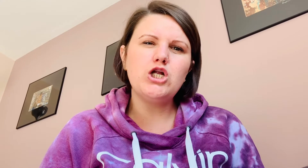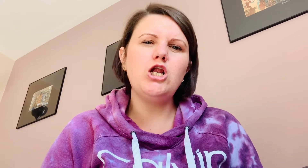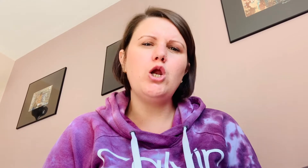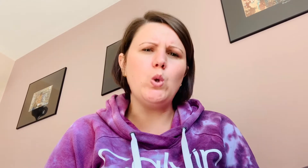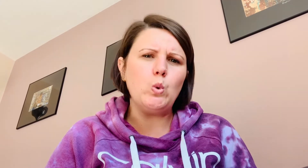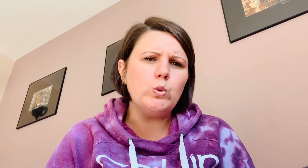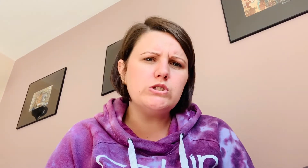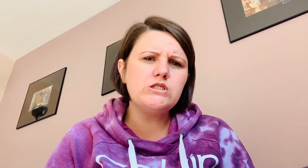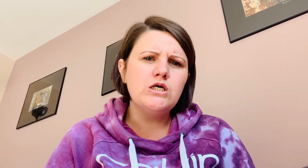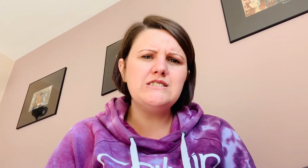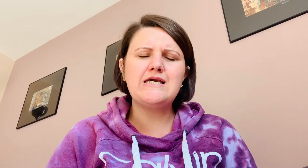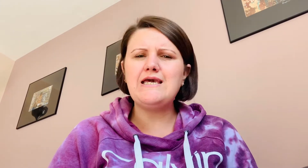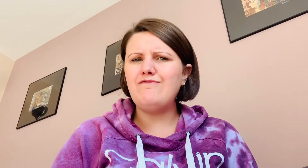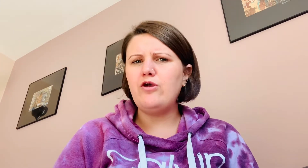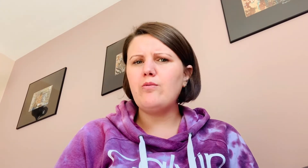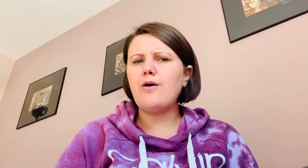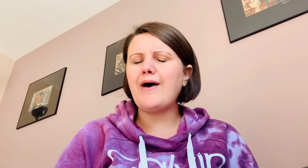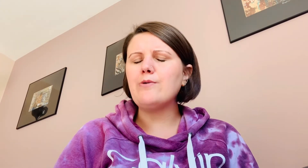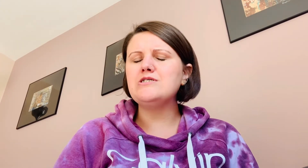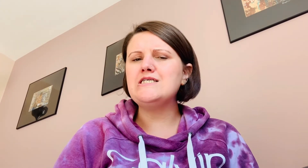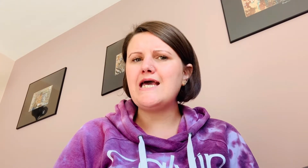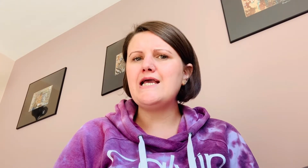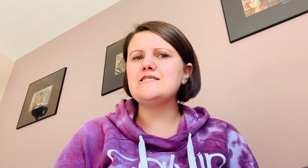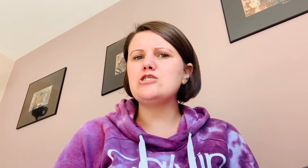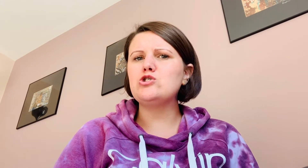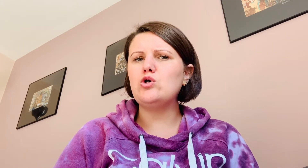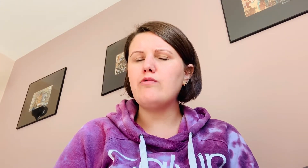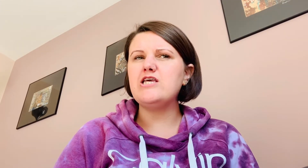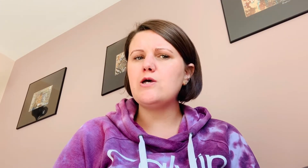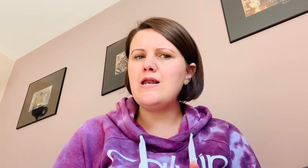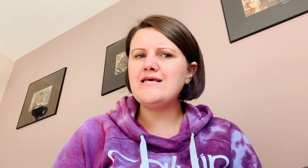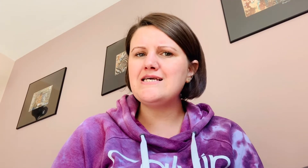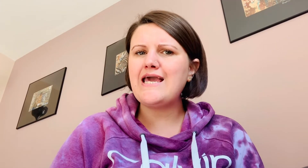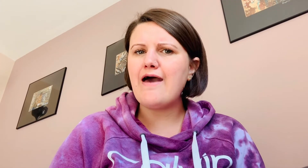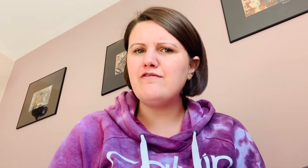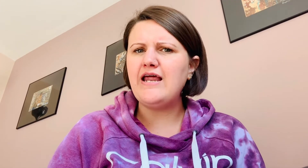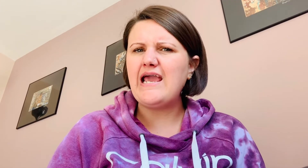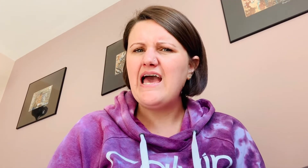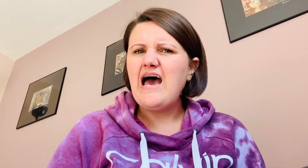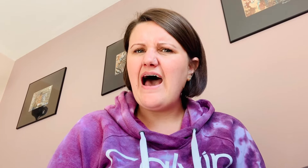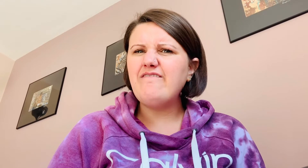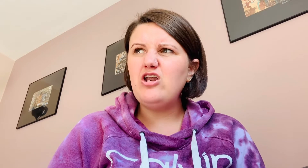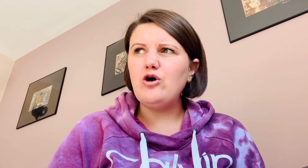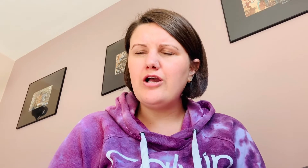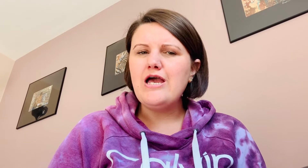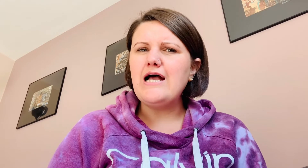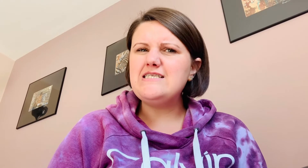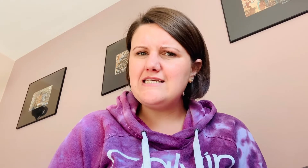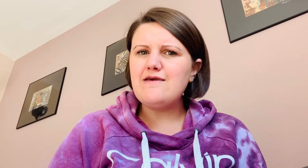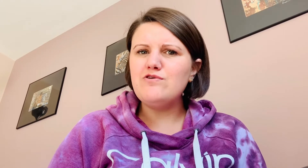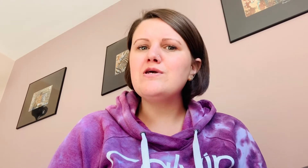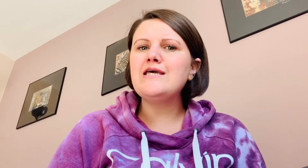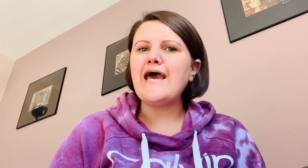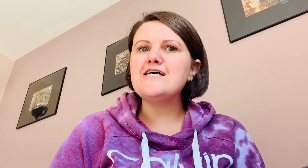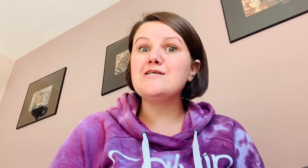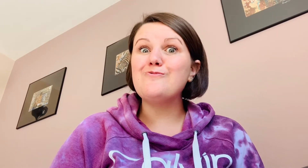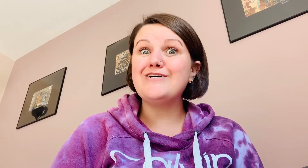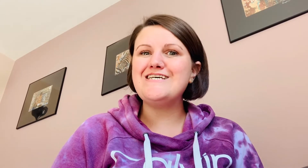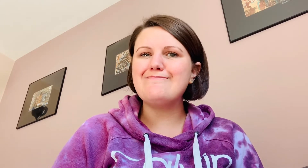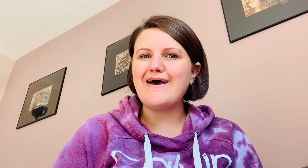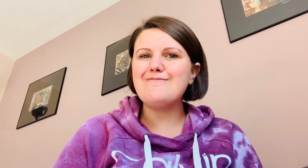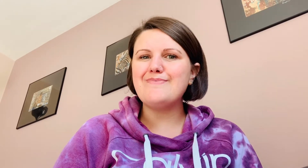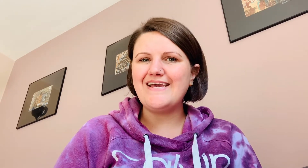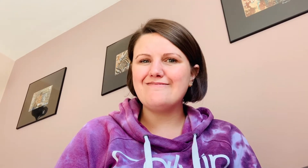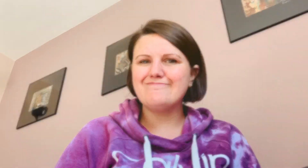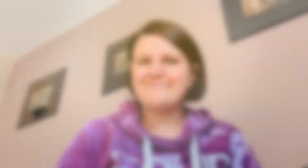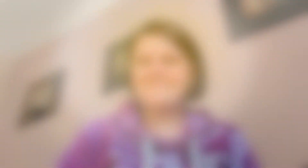few clues to give you about today's story. So listen carefully, have a look and see if you can guess what